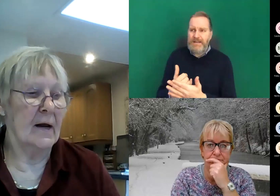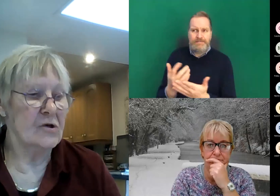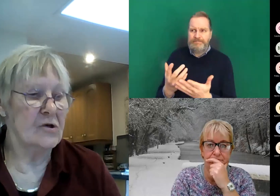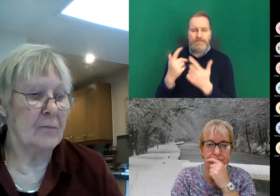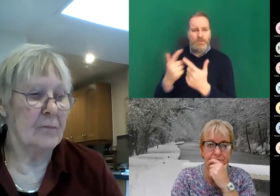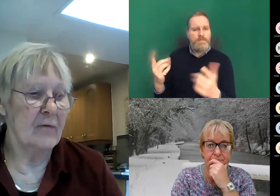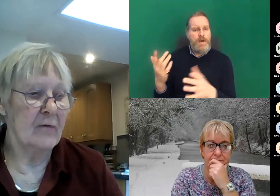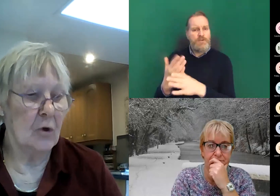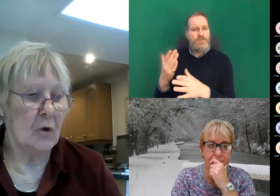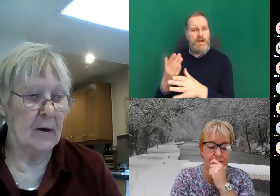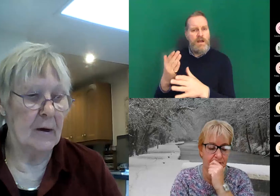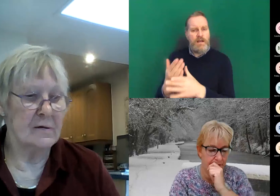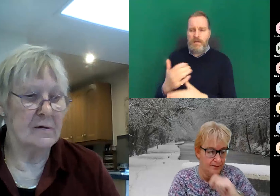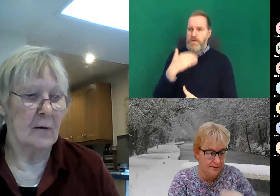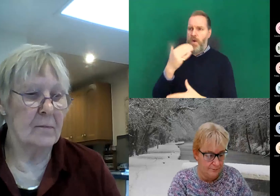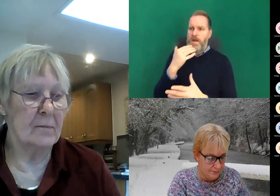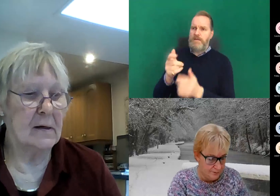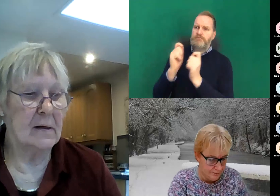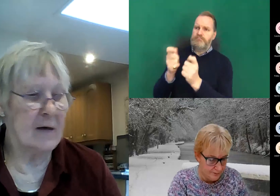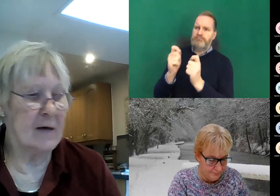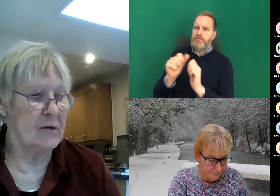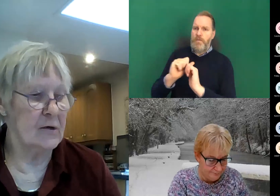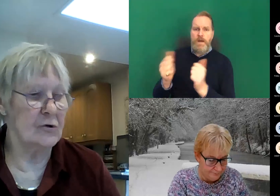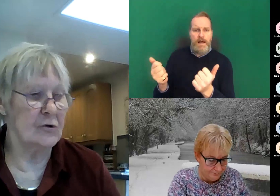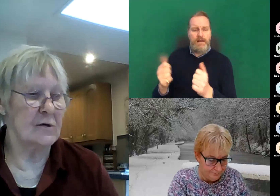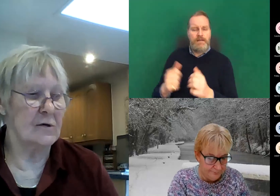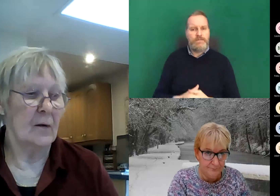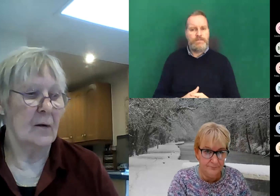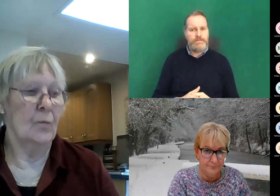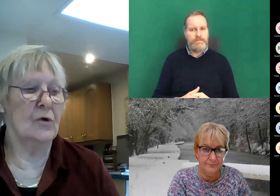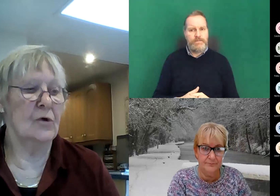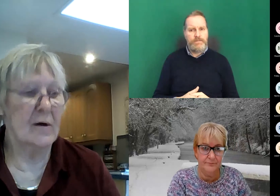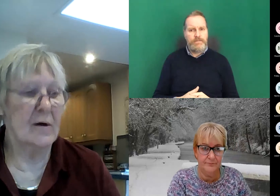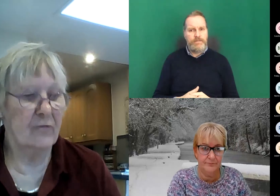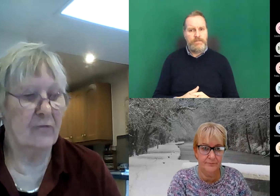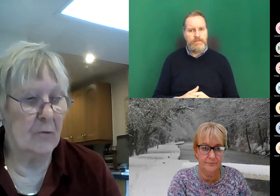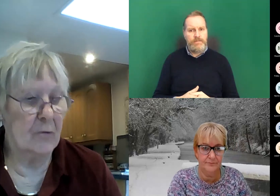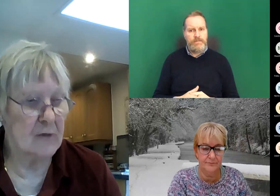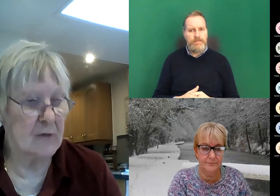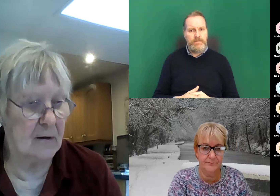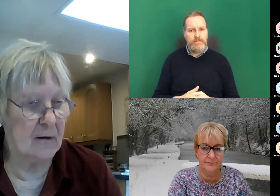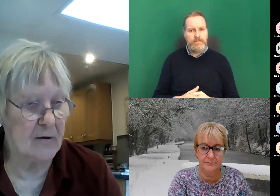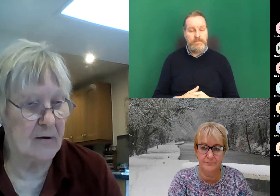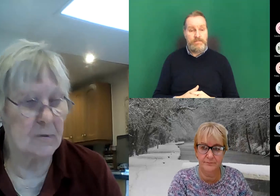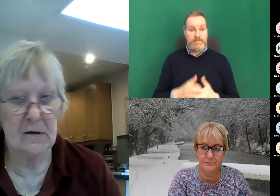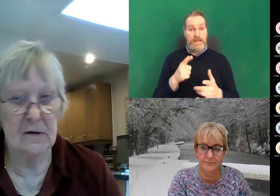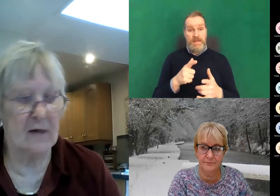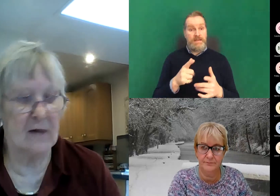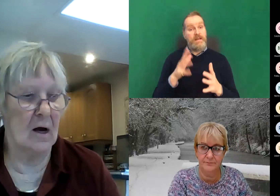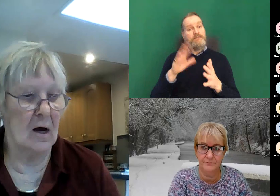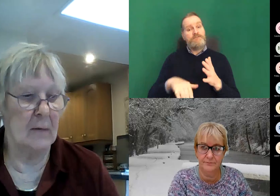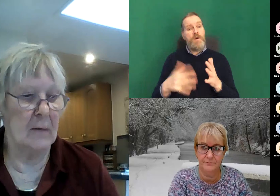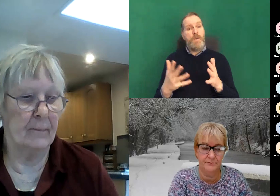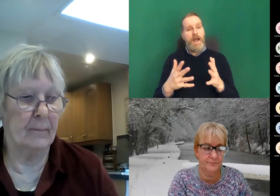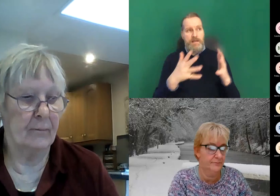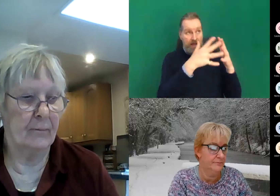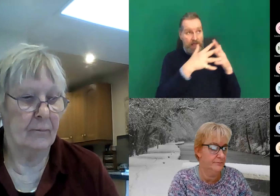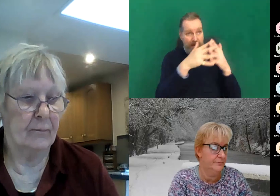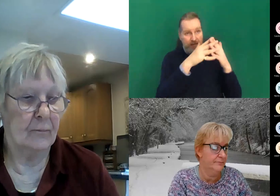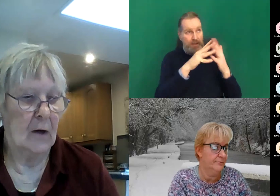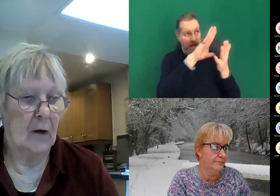The escalation of private monopolies with Medicare solutions, with US influence and investment is